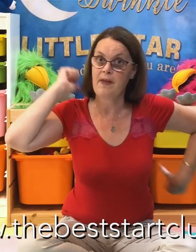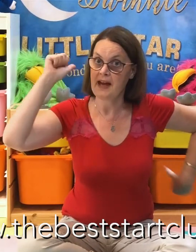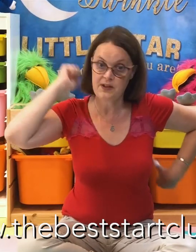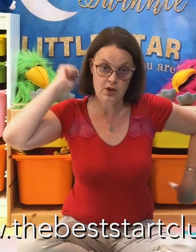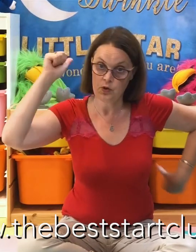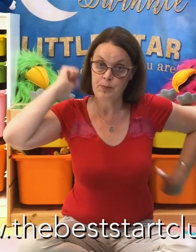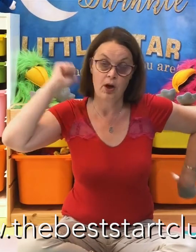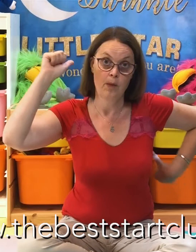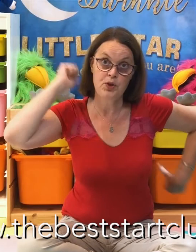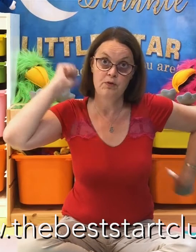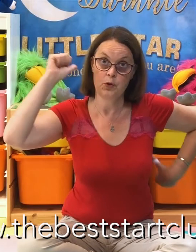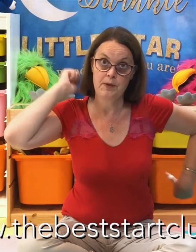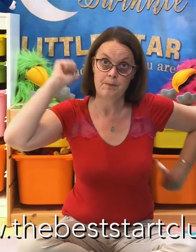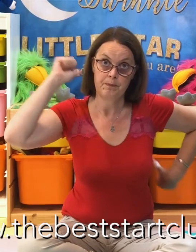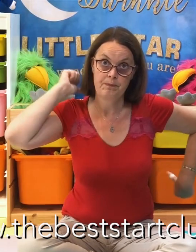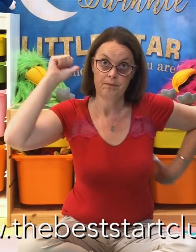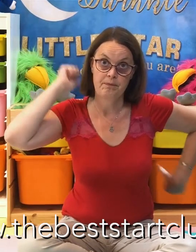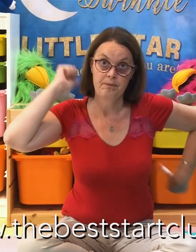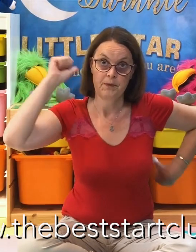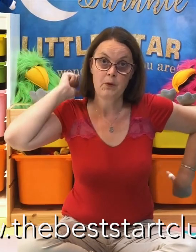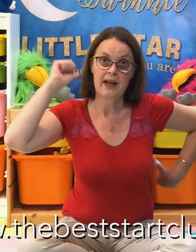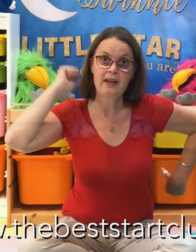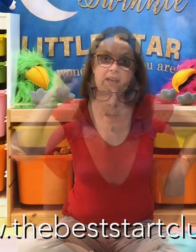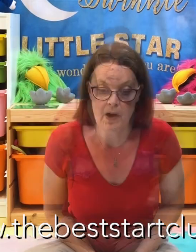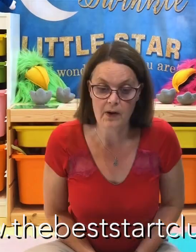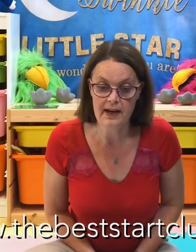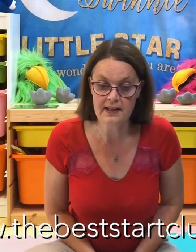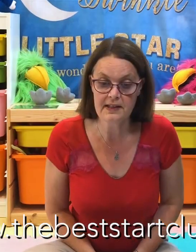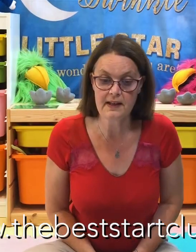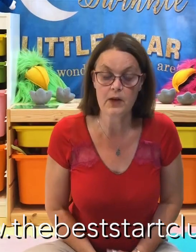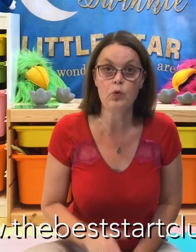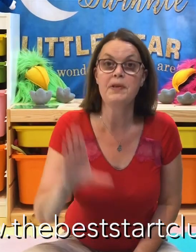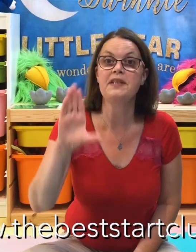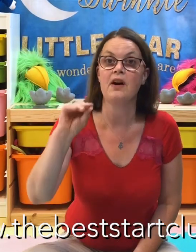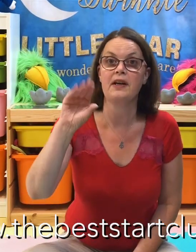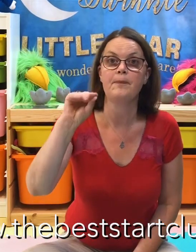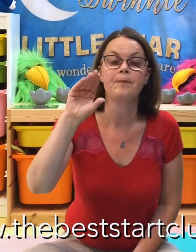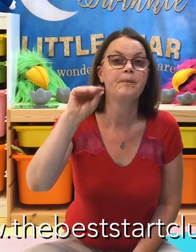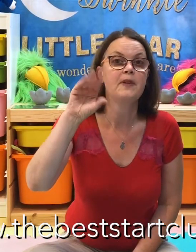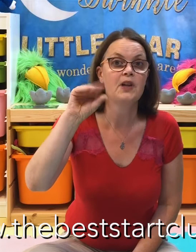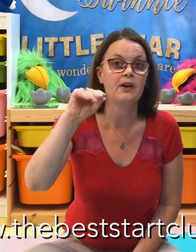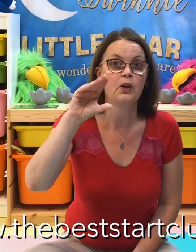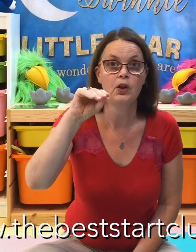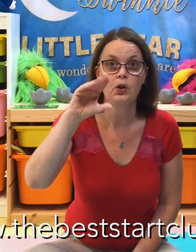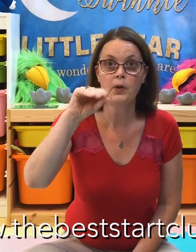That's another option for you. Okay, our next sign then would be duck. Duck. Quack,